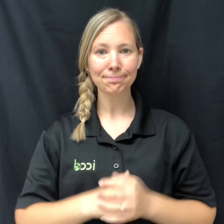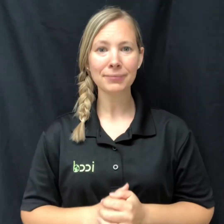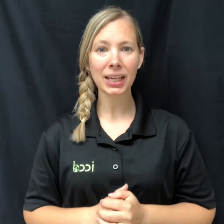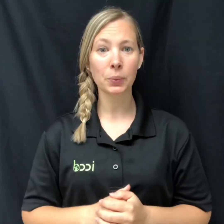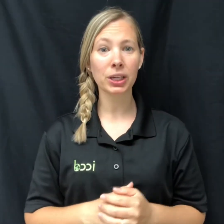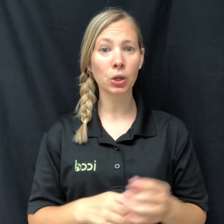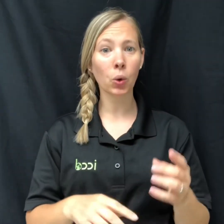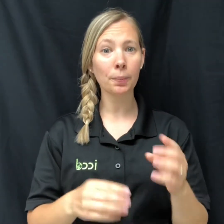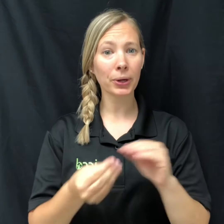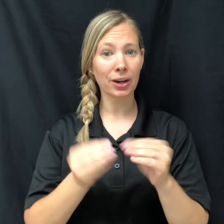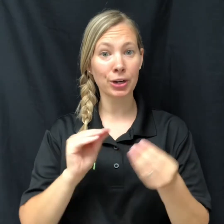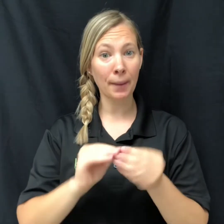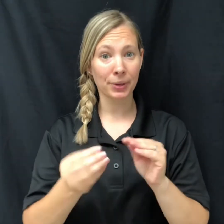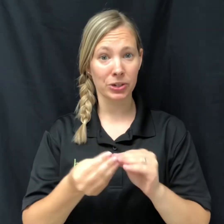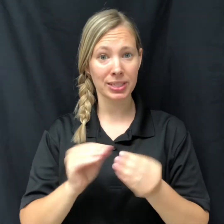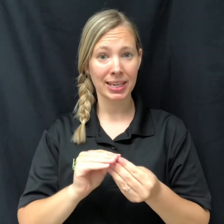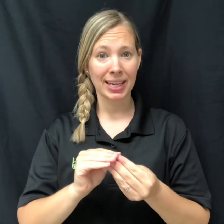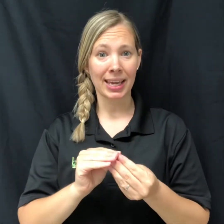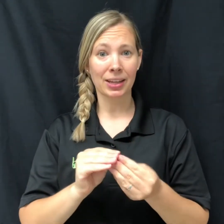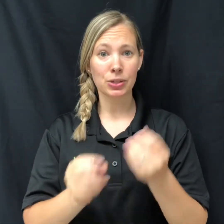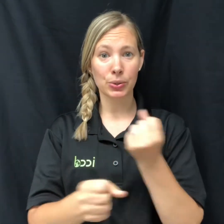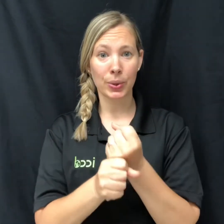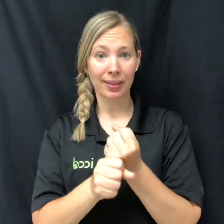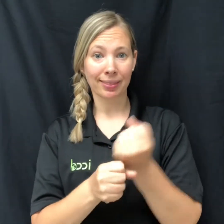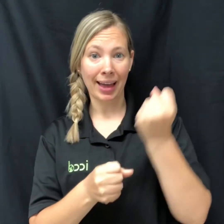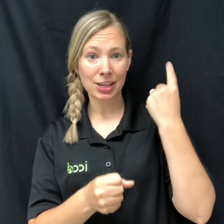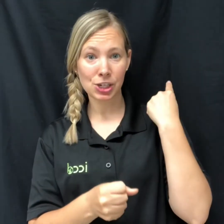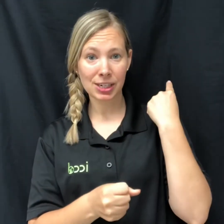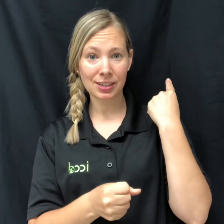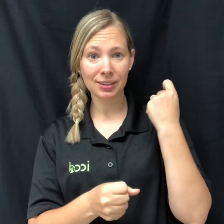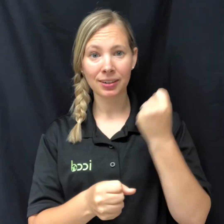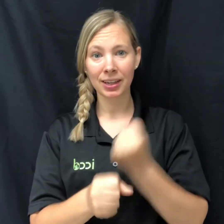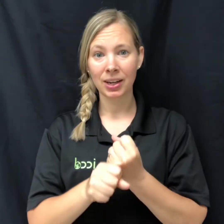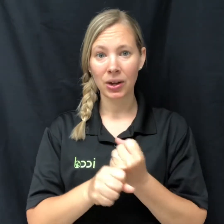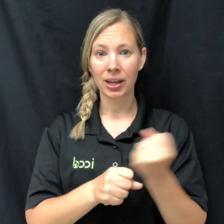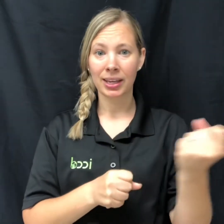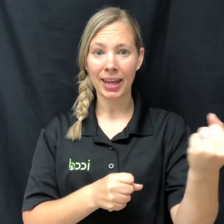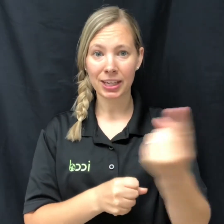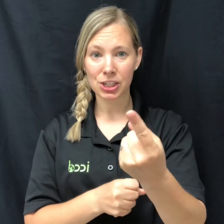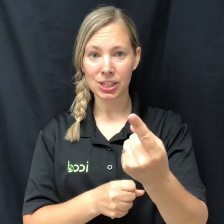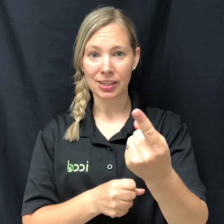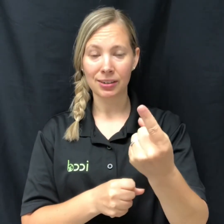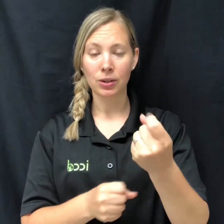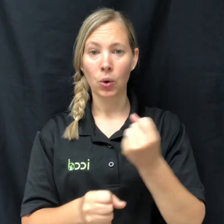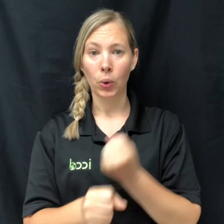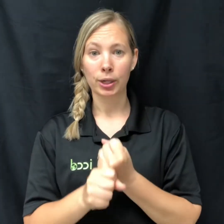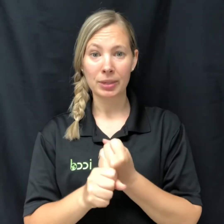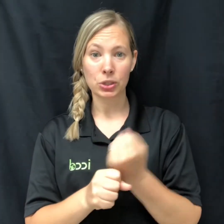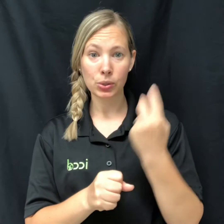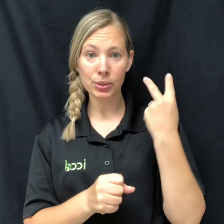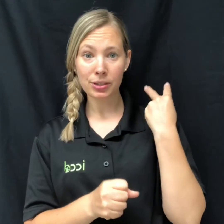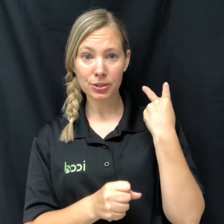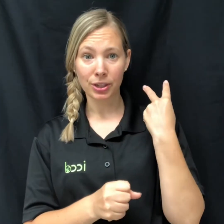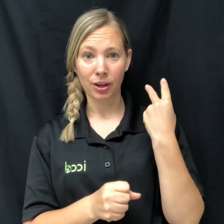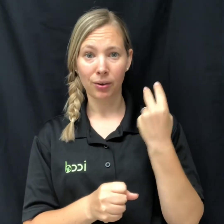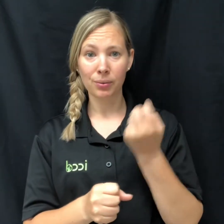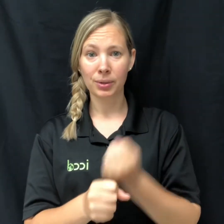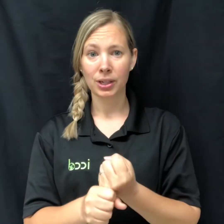And we can incorporate our numbers into last year, next year, or it could be 2 years ago,